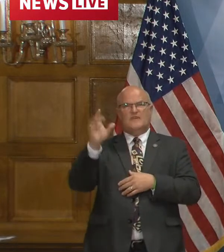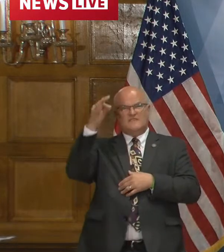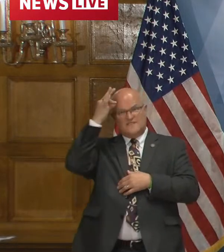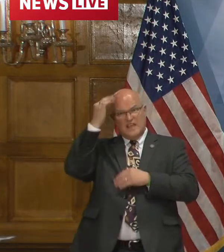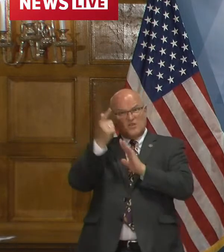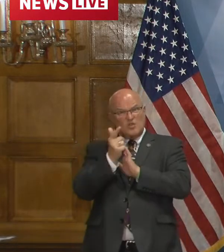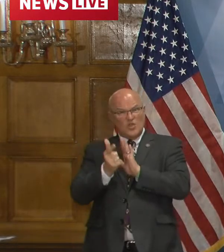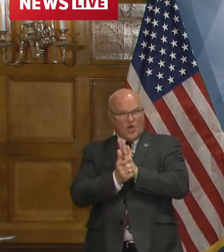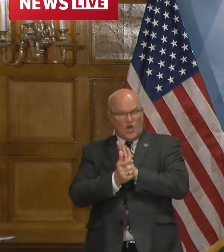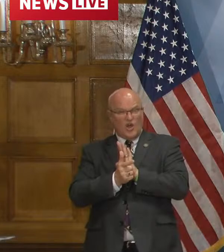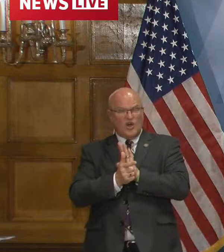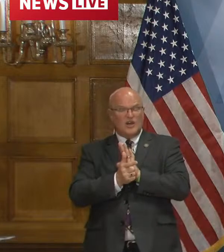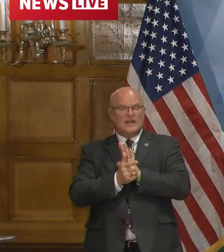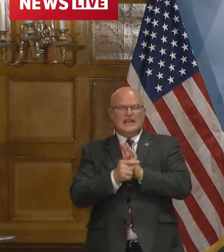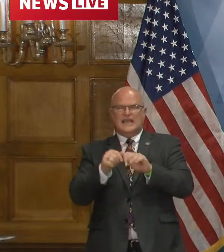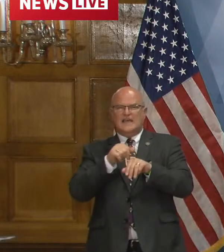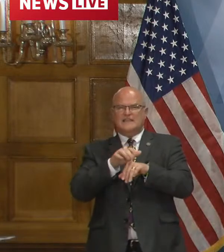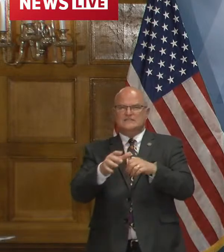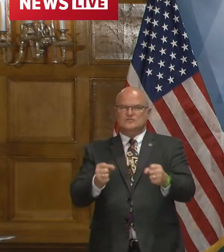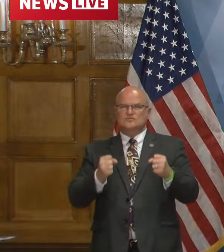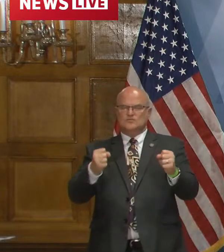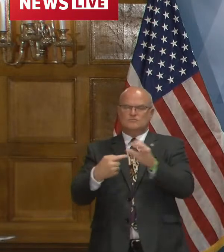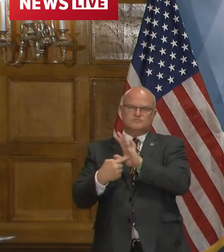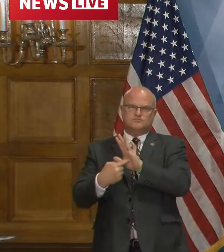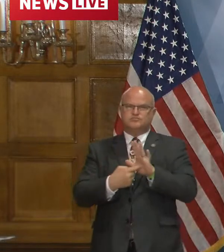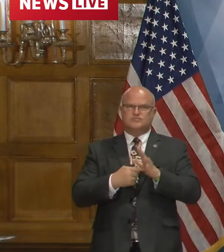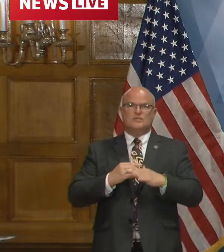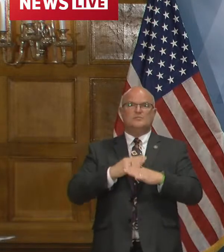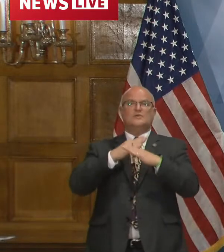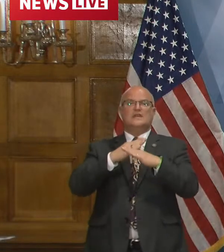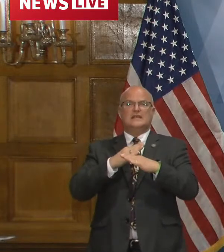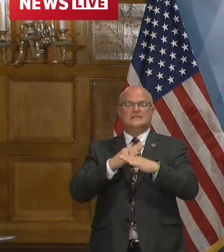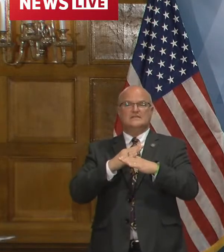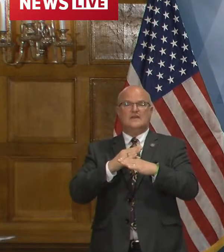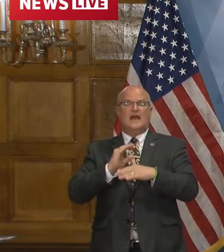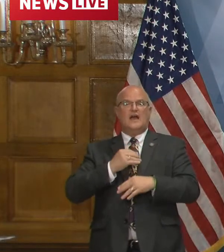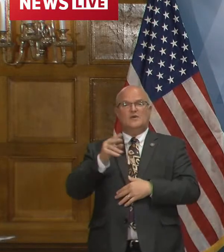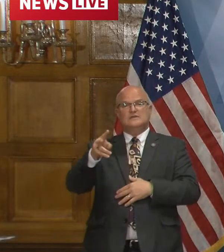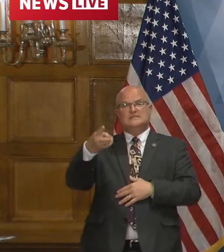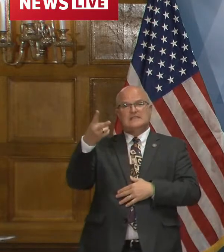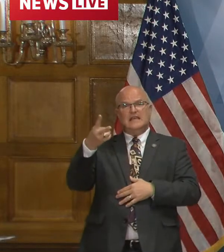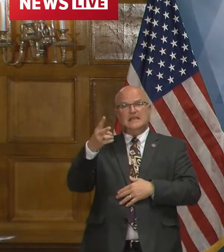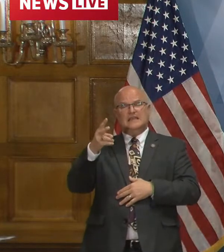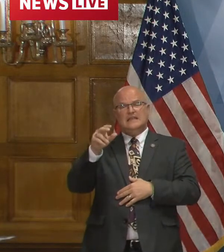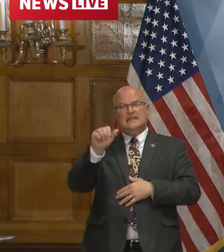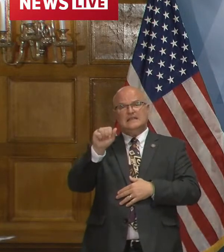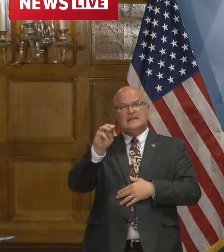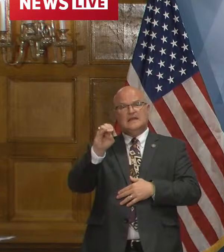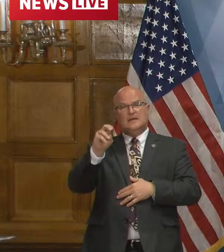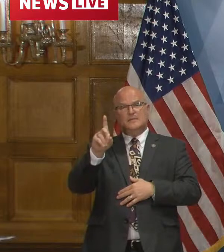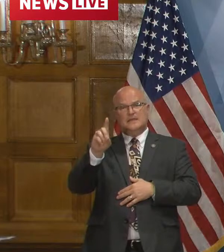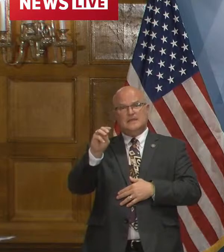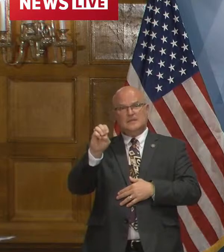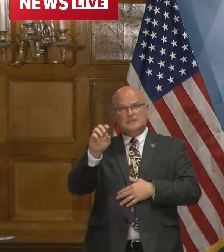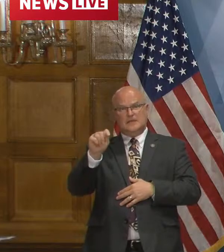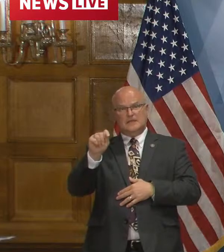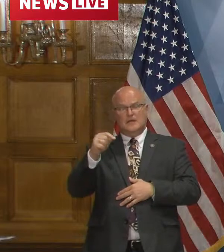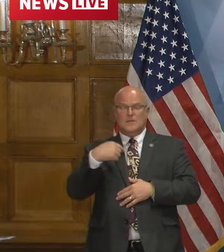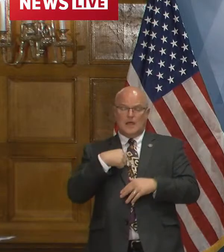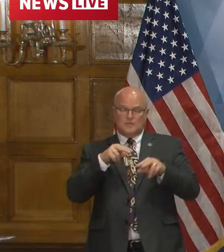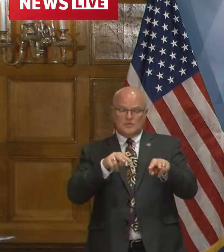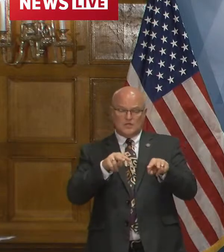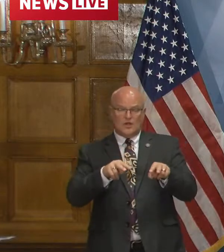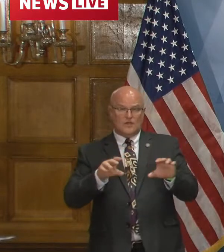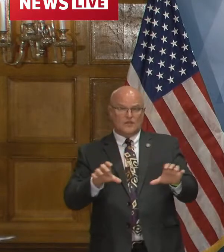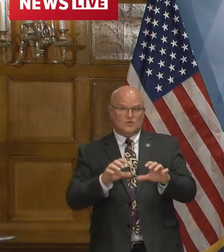federal law. They send a very strong signal as to protection of our Second Amendment. But what I'm looking at is, are